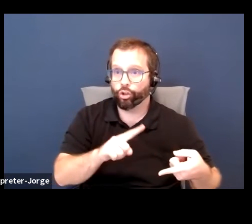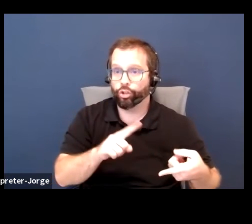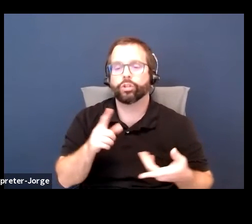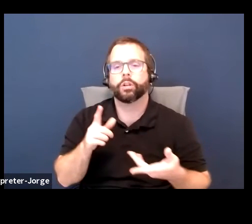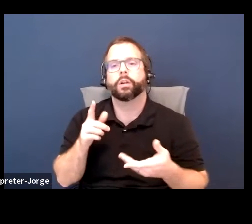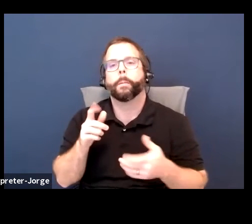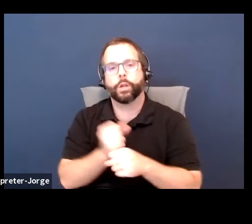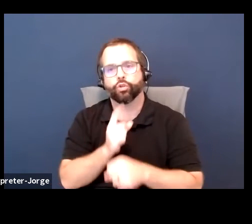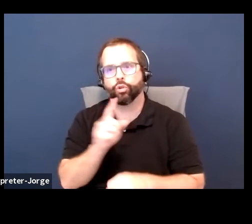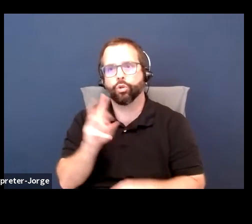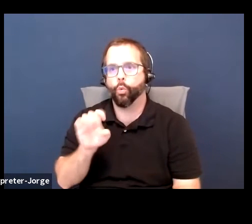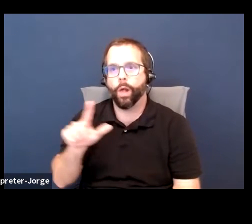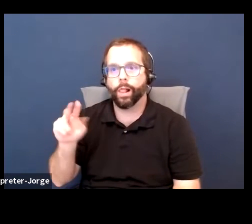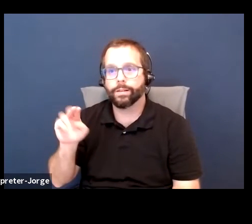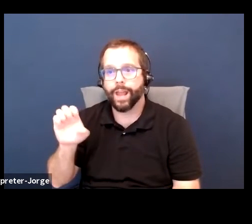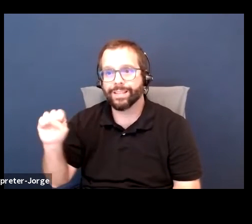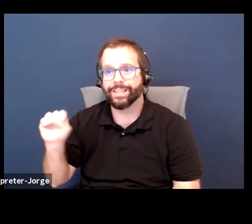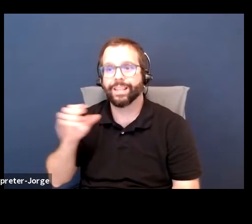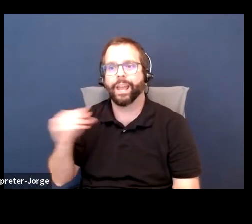being provided.